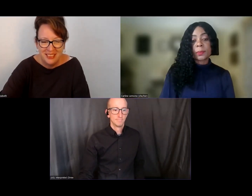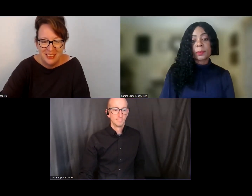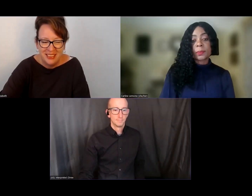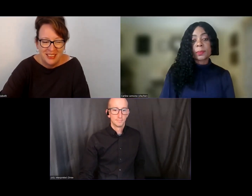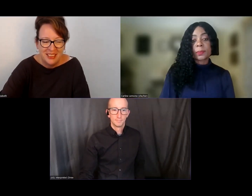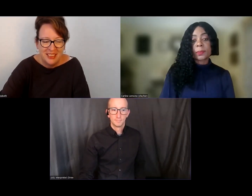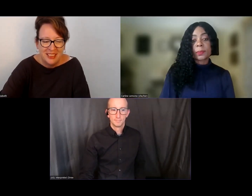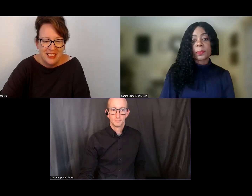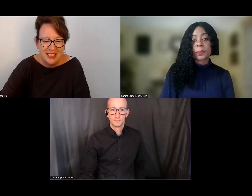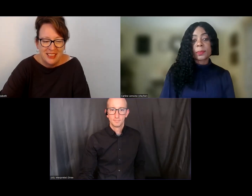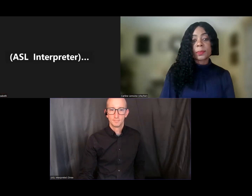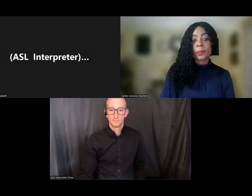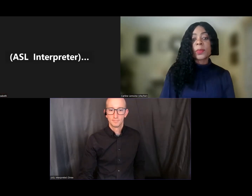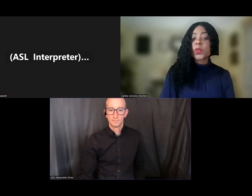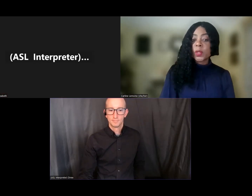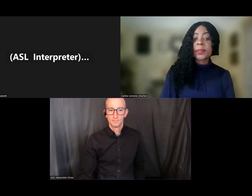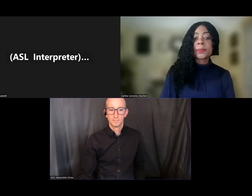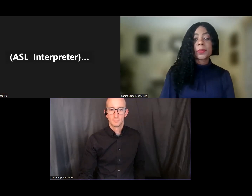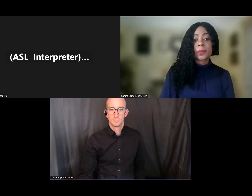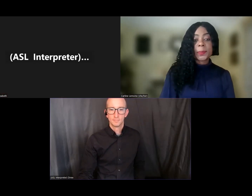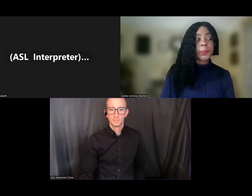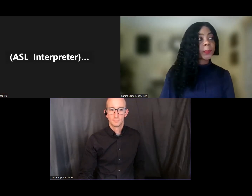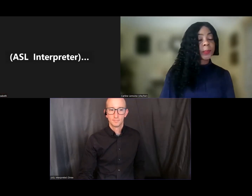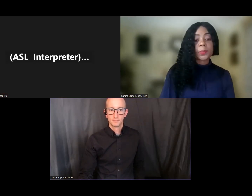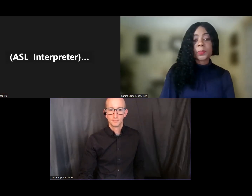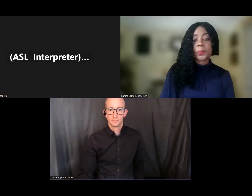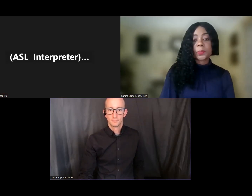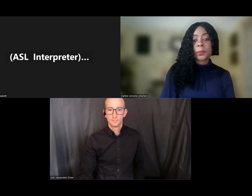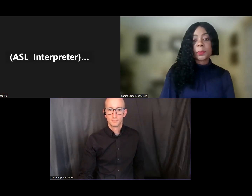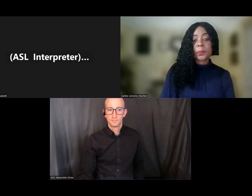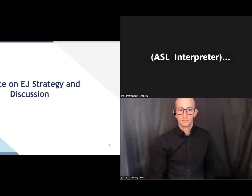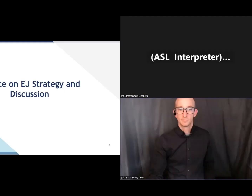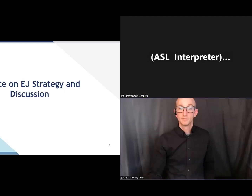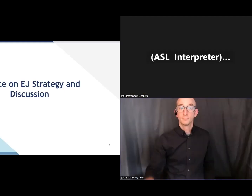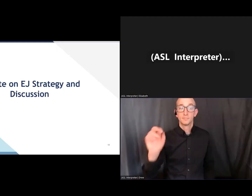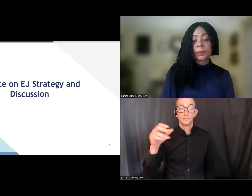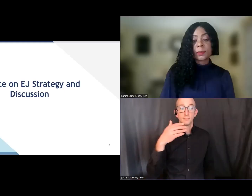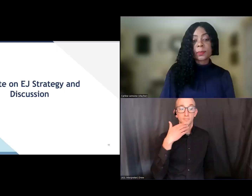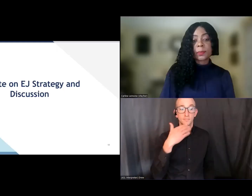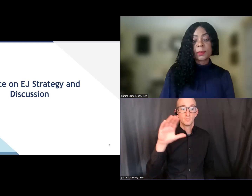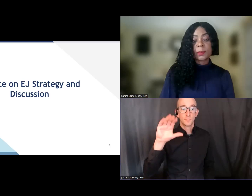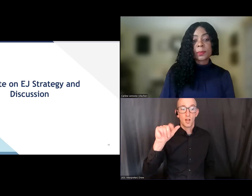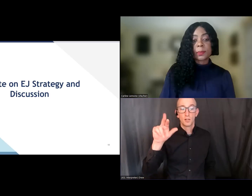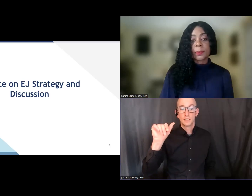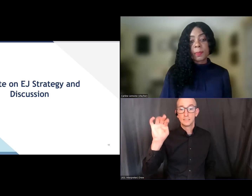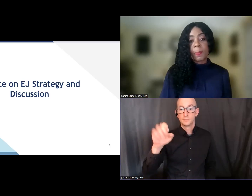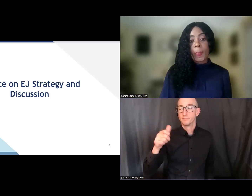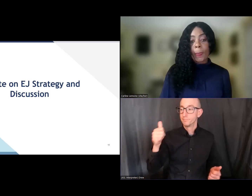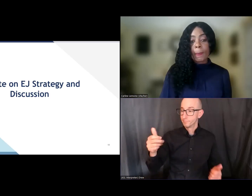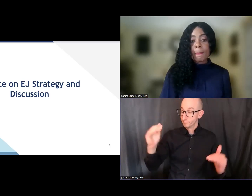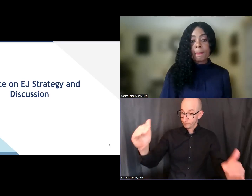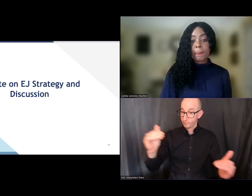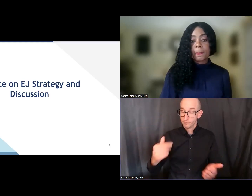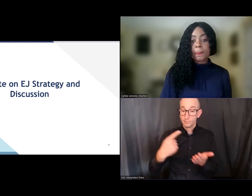Okay. Thank you, Carlene. Sure. So the next piece is the